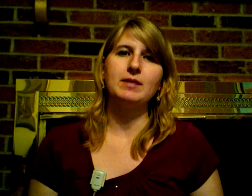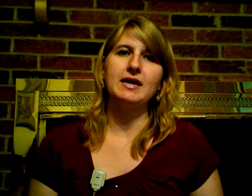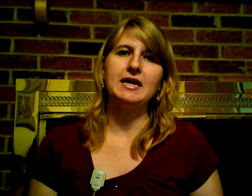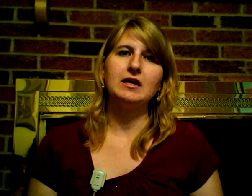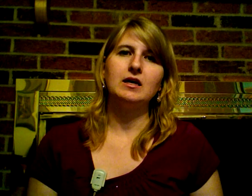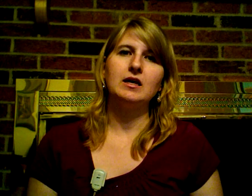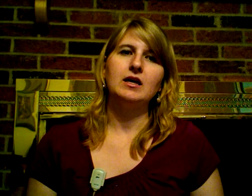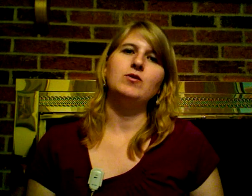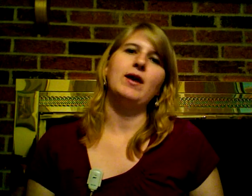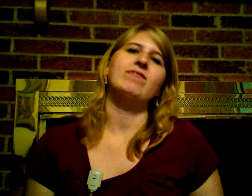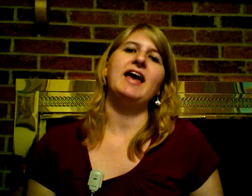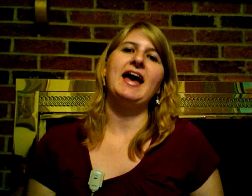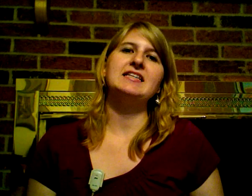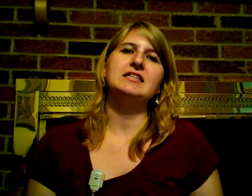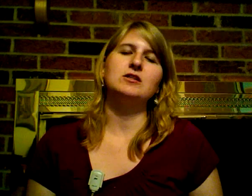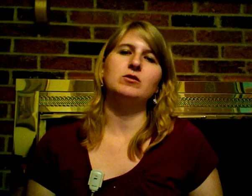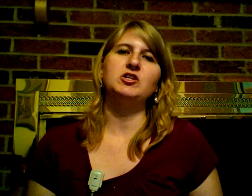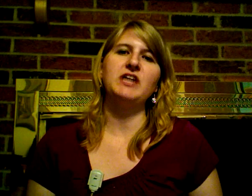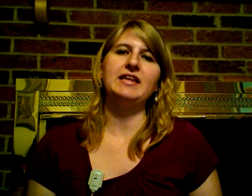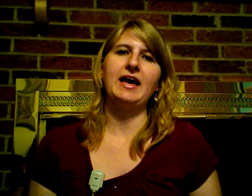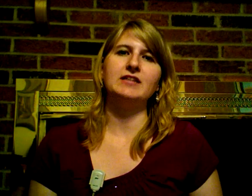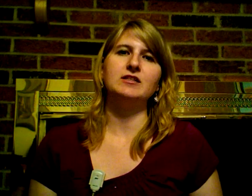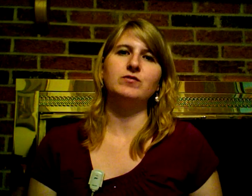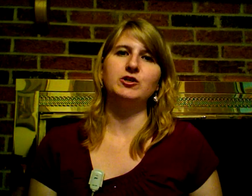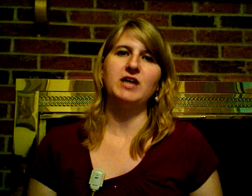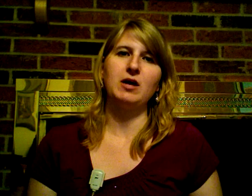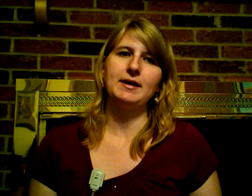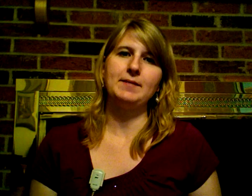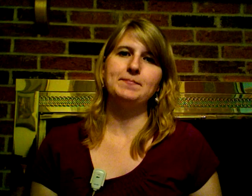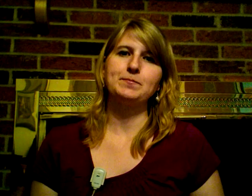Shelby, you have the S, so we shake the S for Shelby.